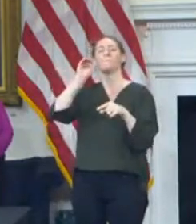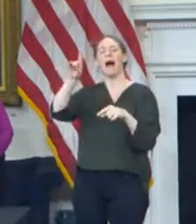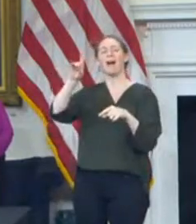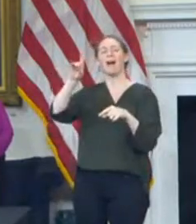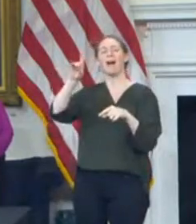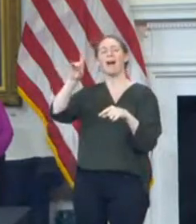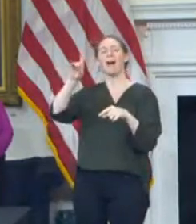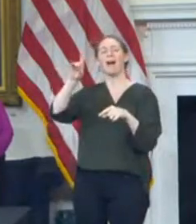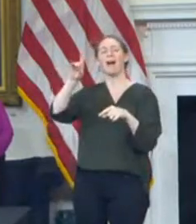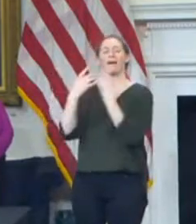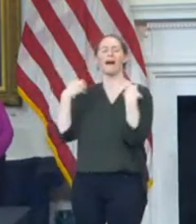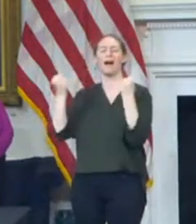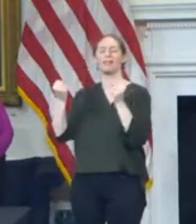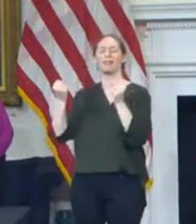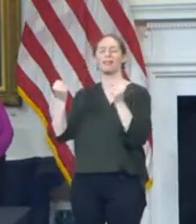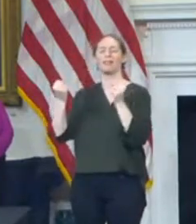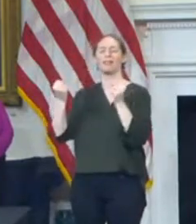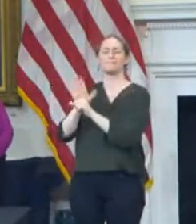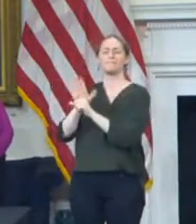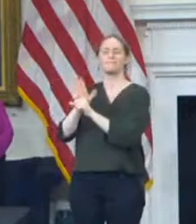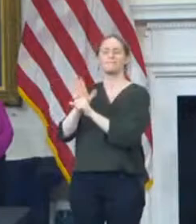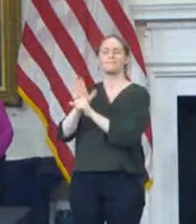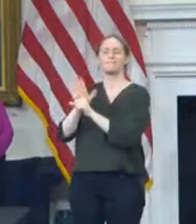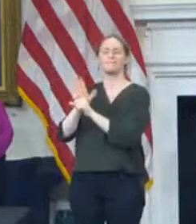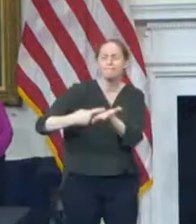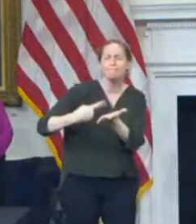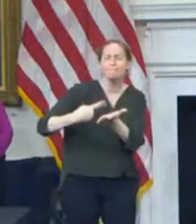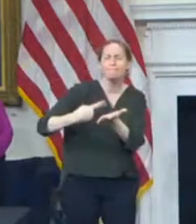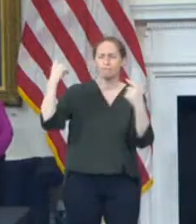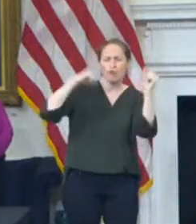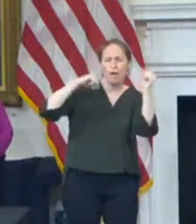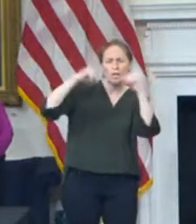of Health began interagency